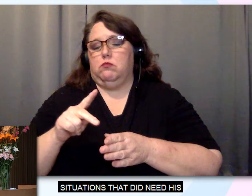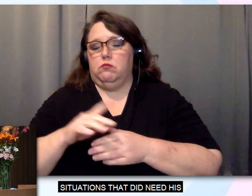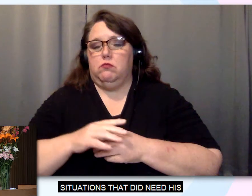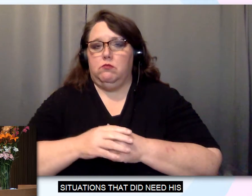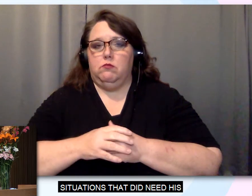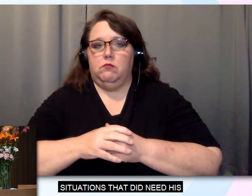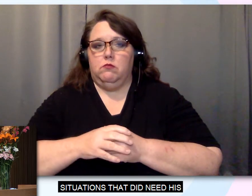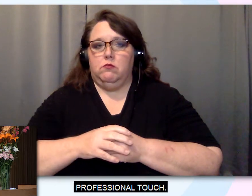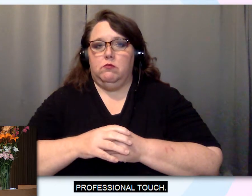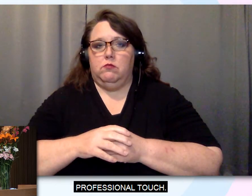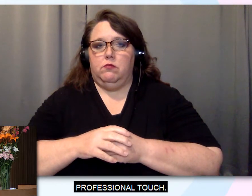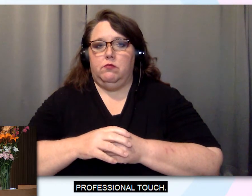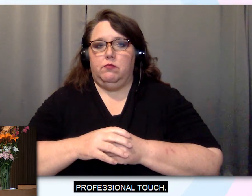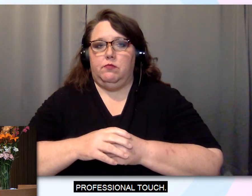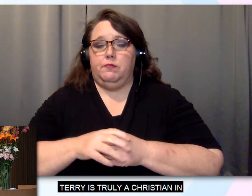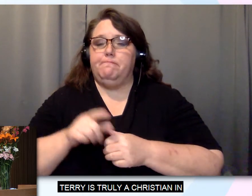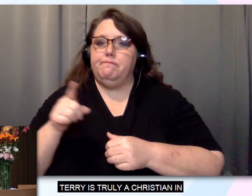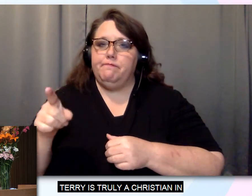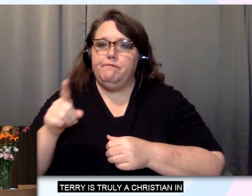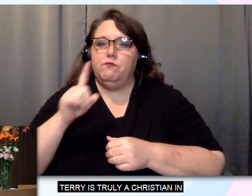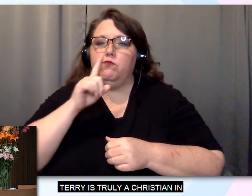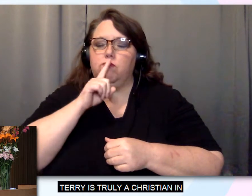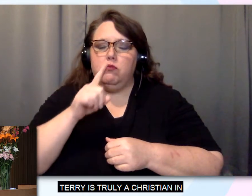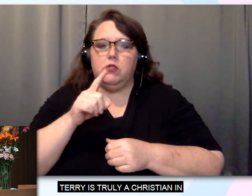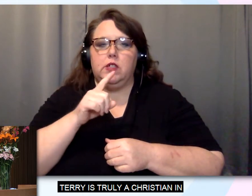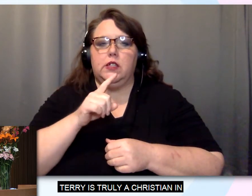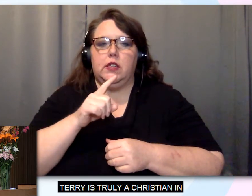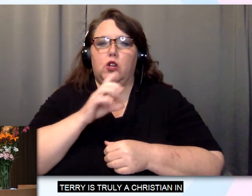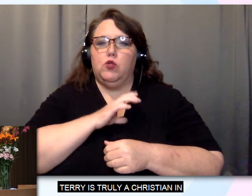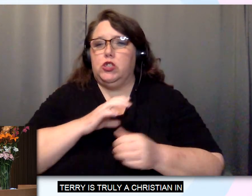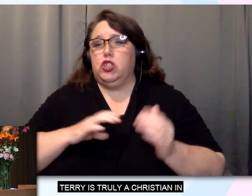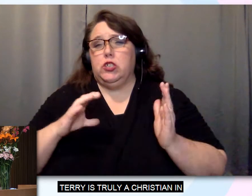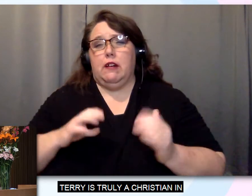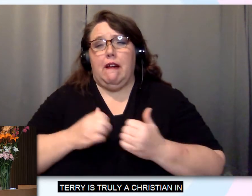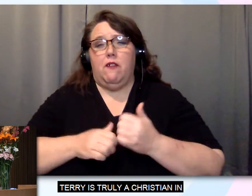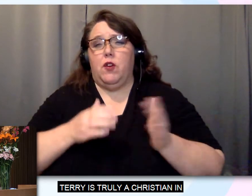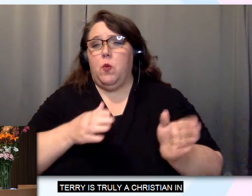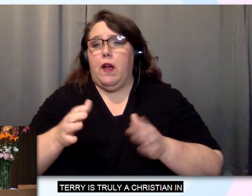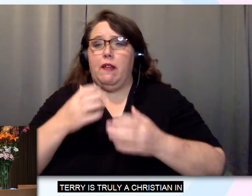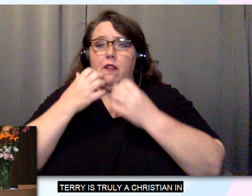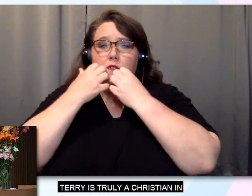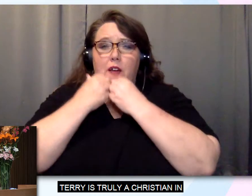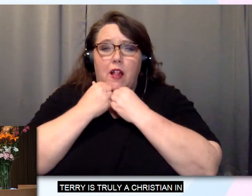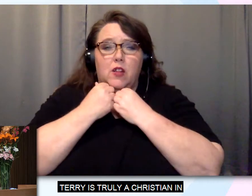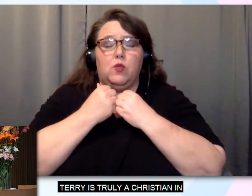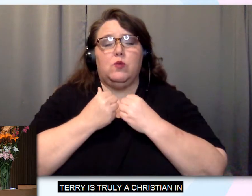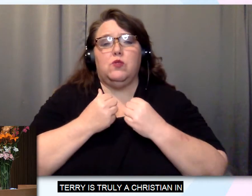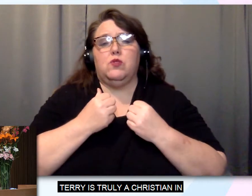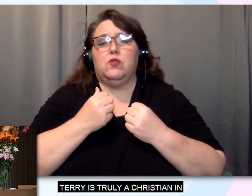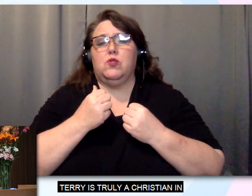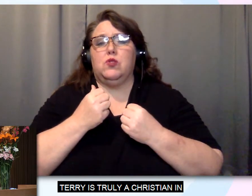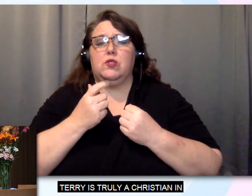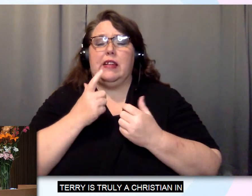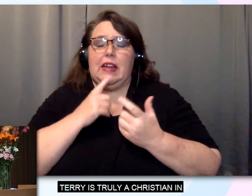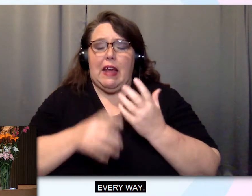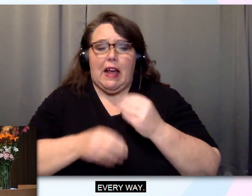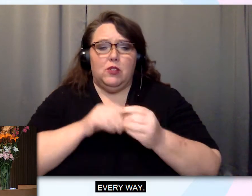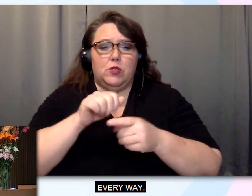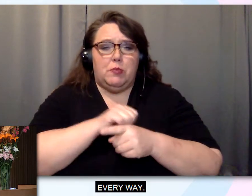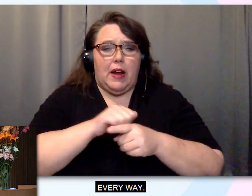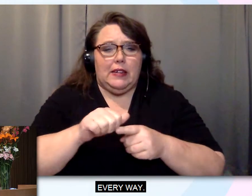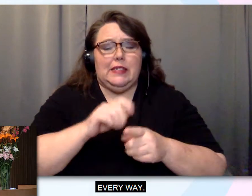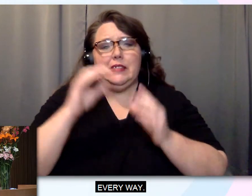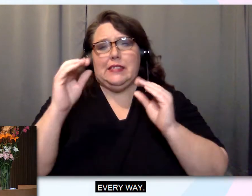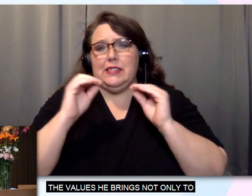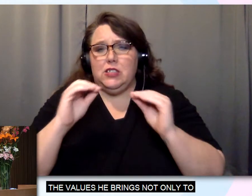professional touch. Terry is a truly a Christian in every way. The values that he brings not only to